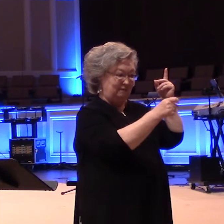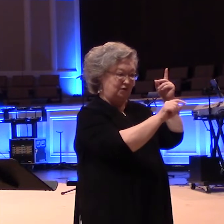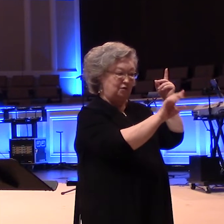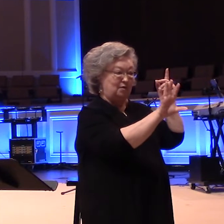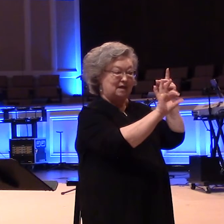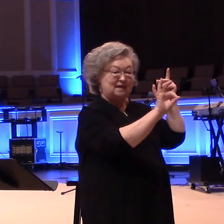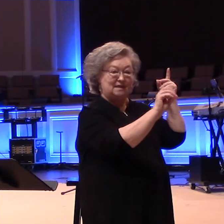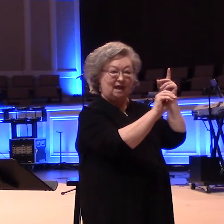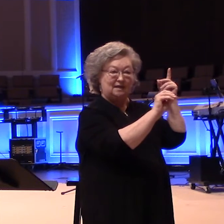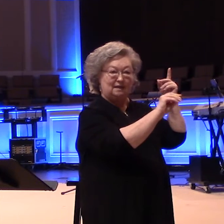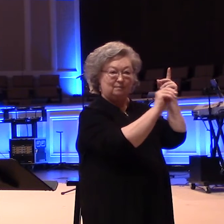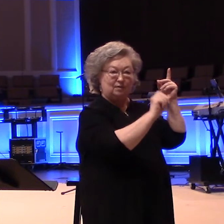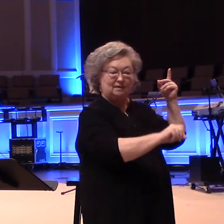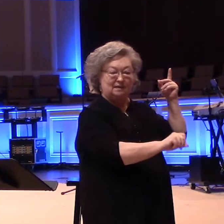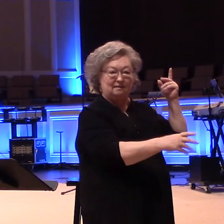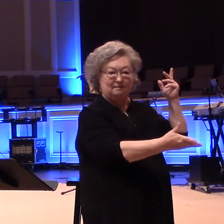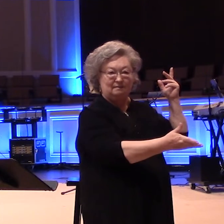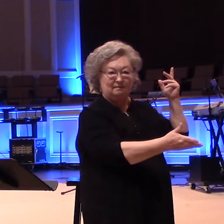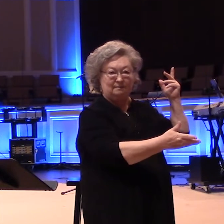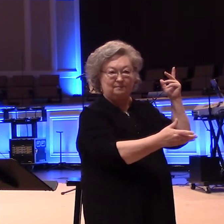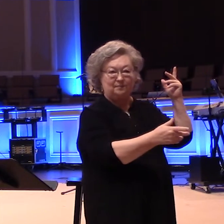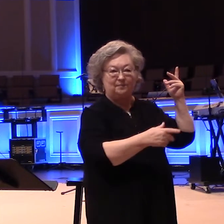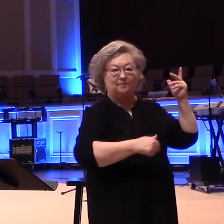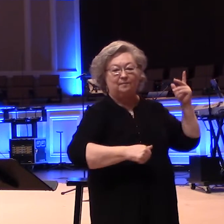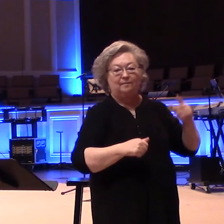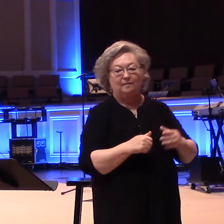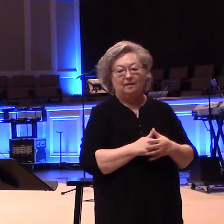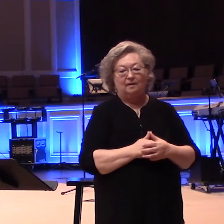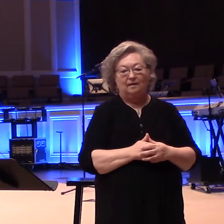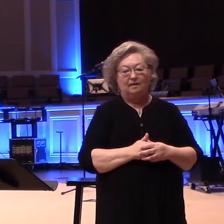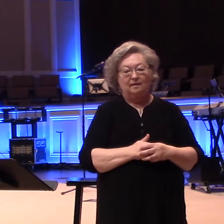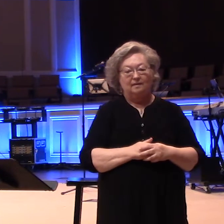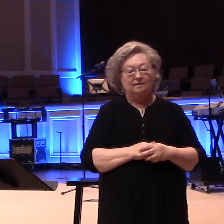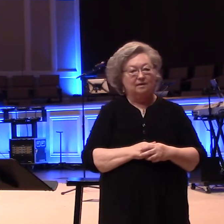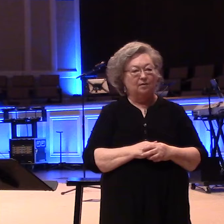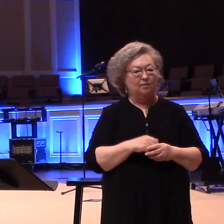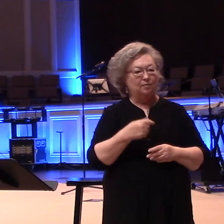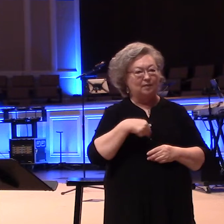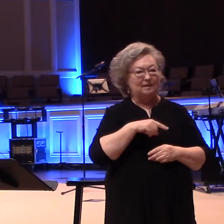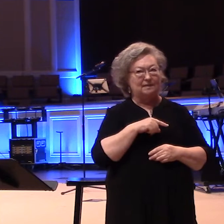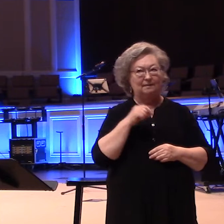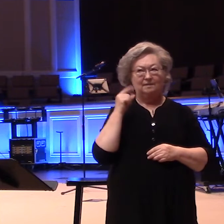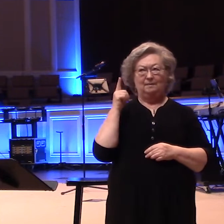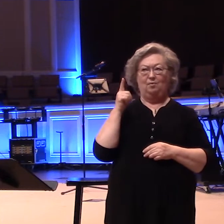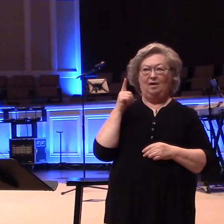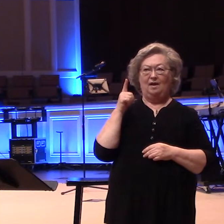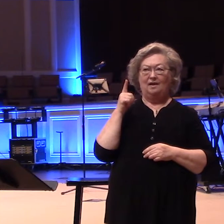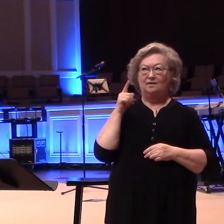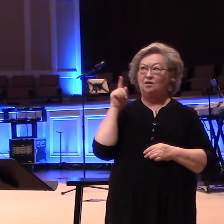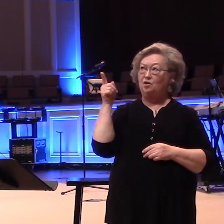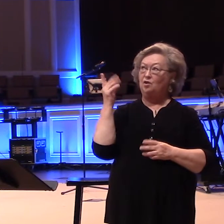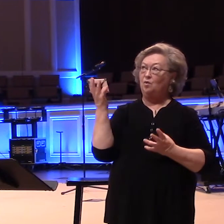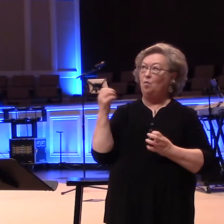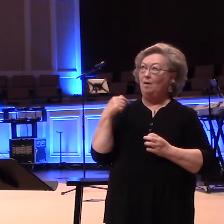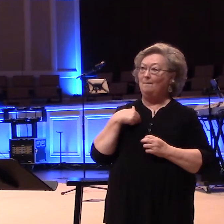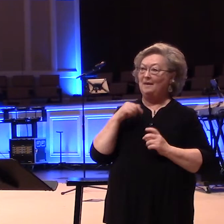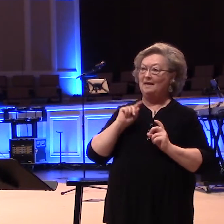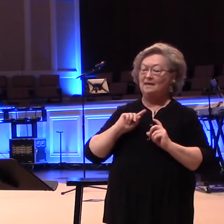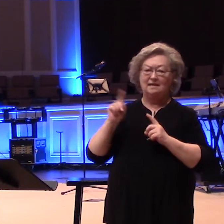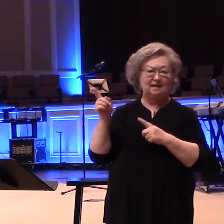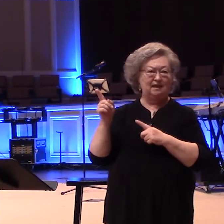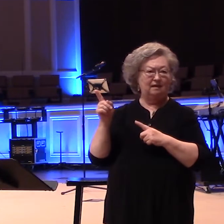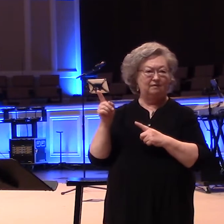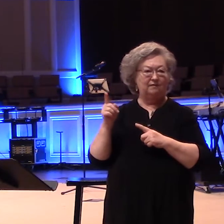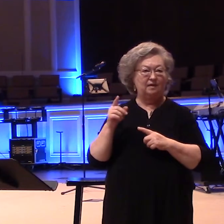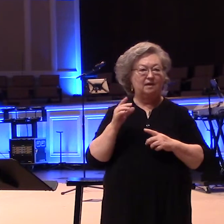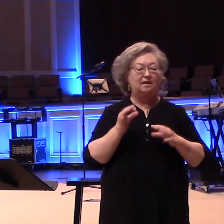week or so, what is it that, God, that you want me to give? But when you don't obey me in that, you're robbing me.